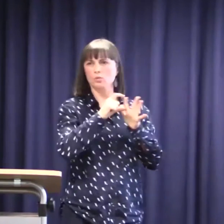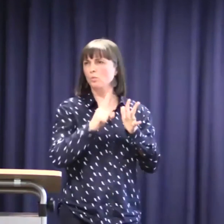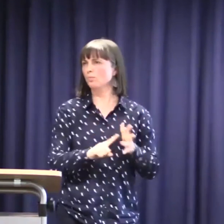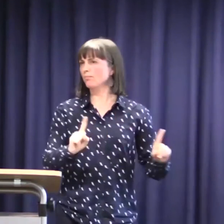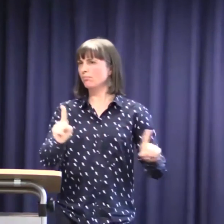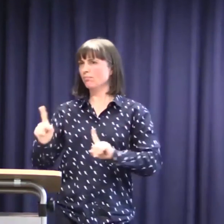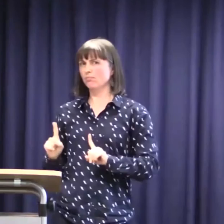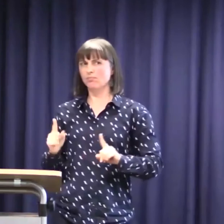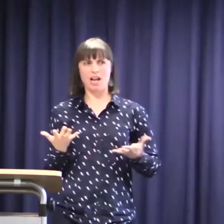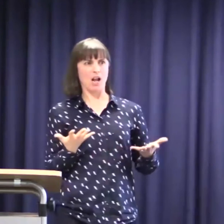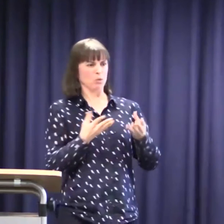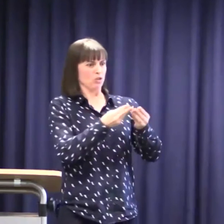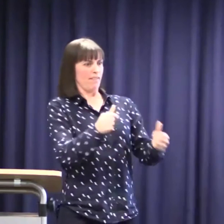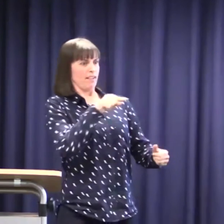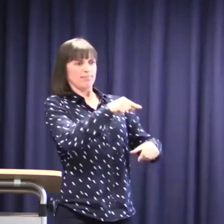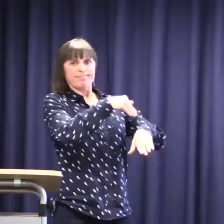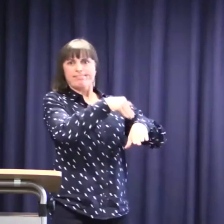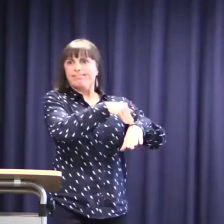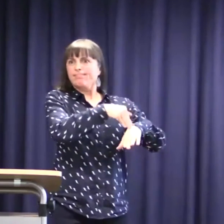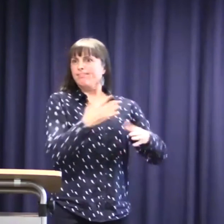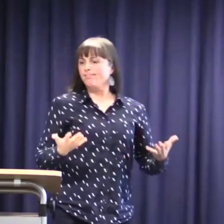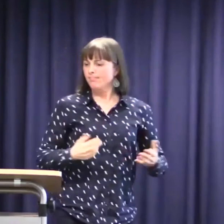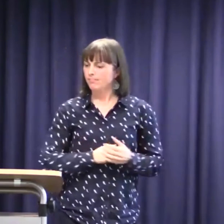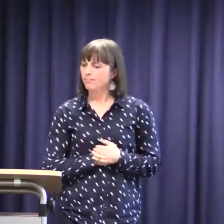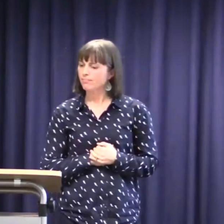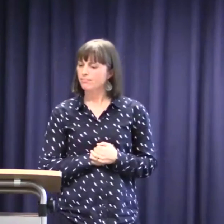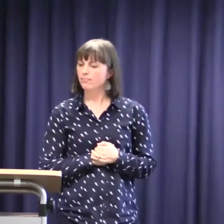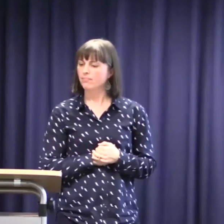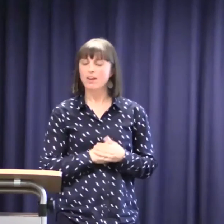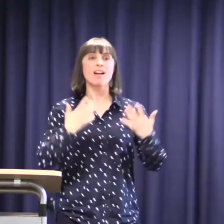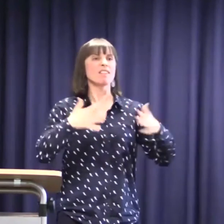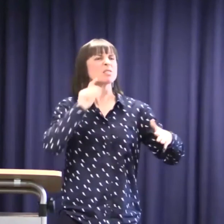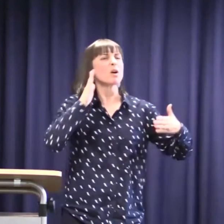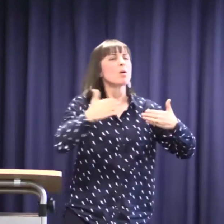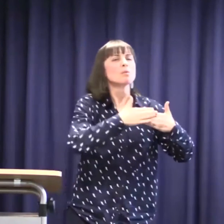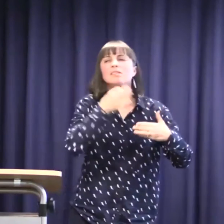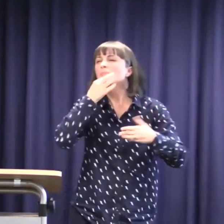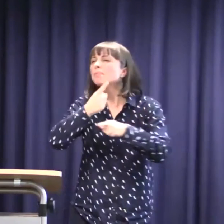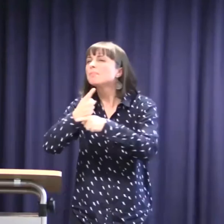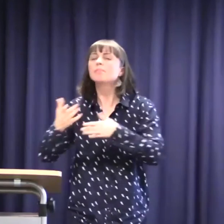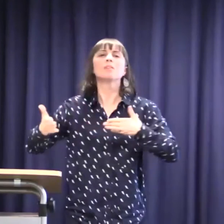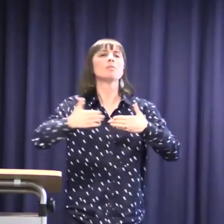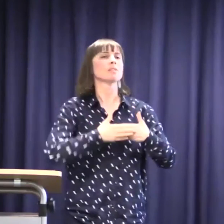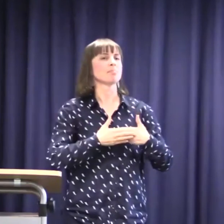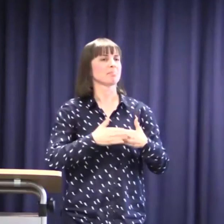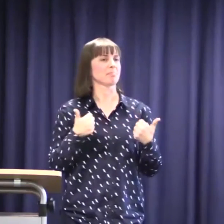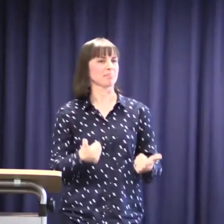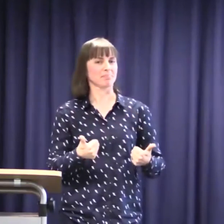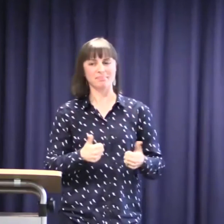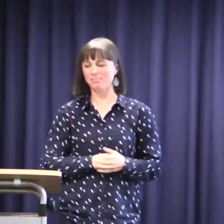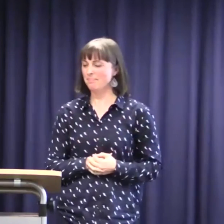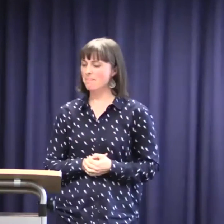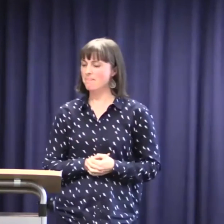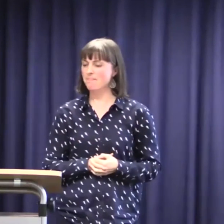what we can do together in the future, how we can work together and solve this issue to move forward. Then we'll